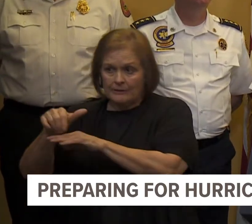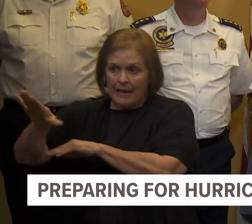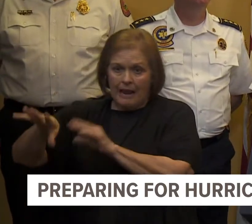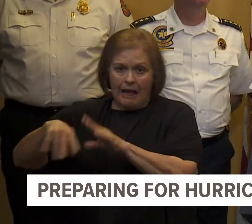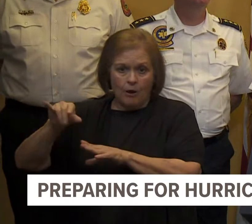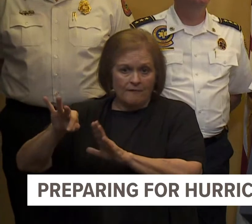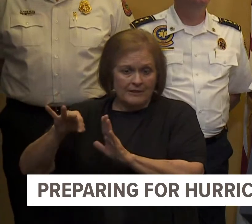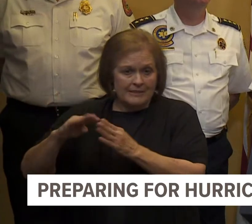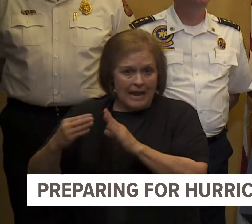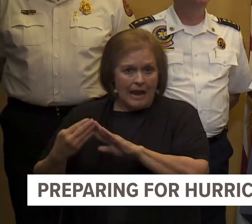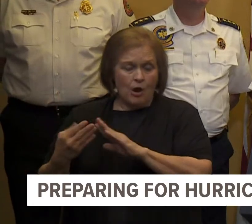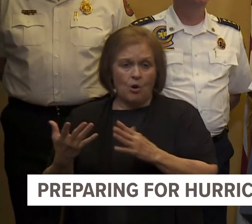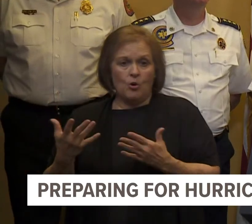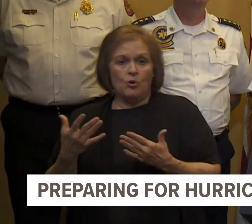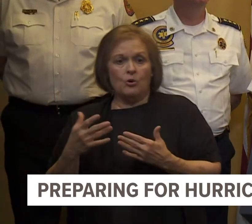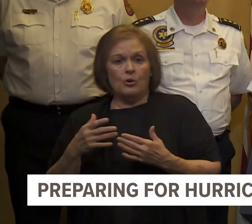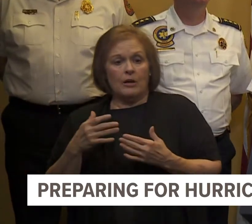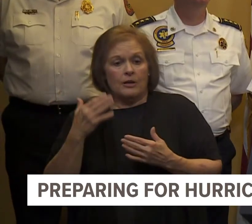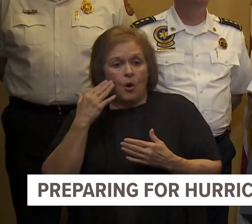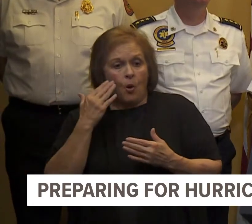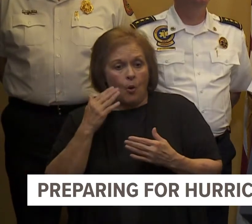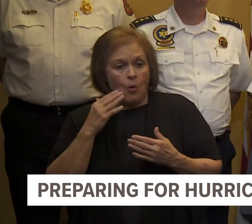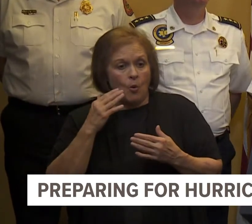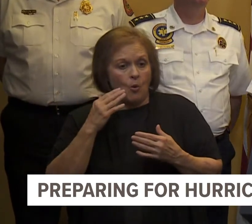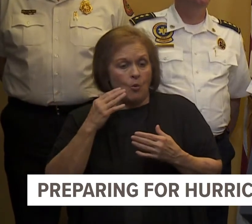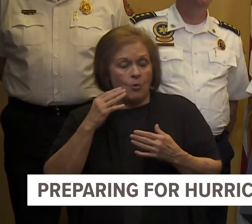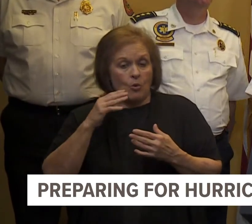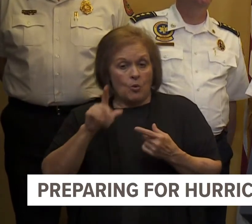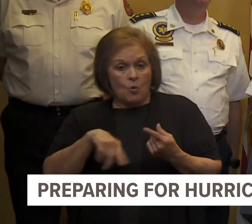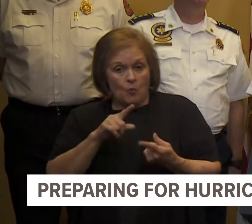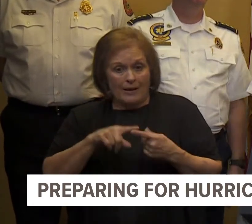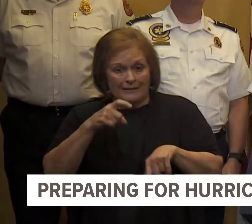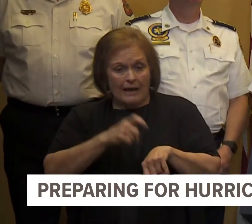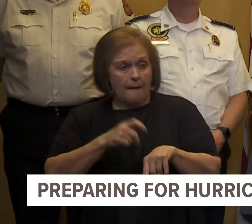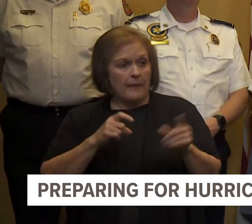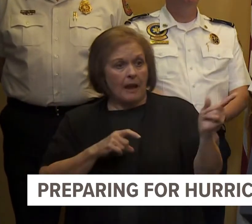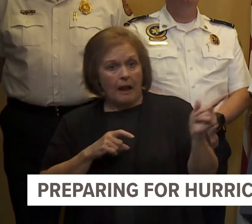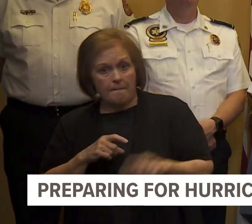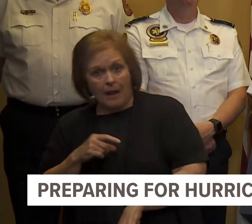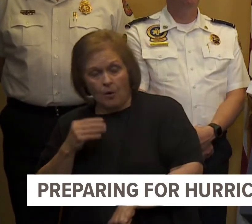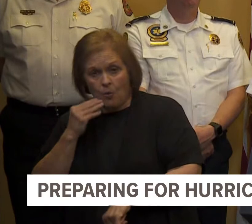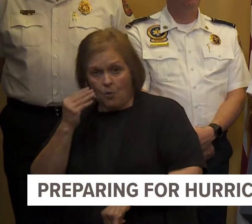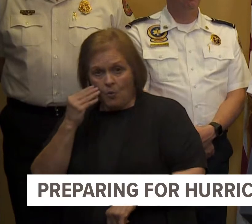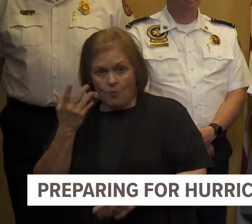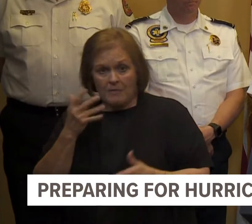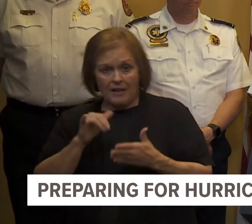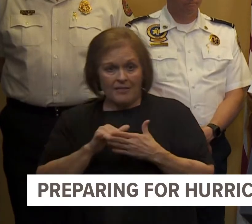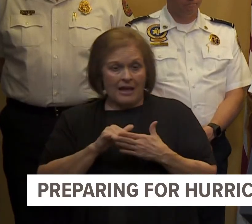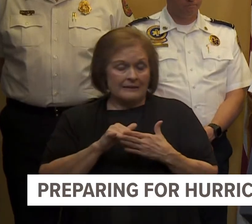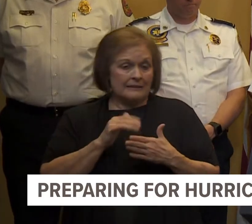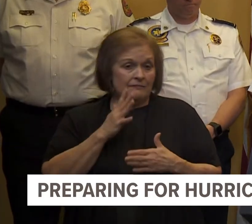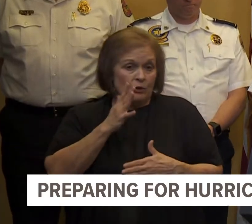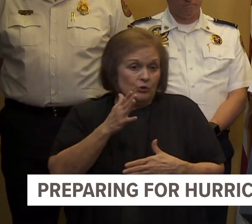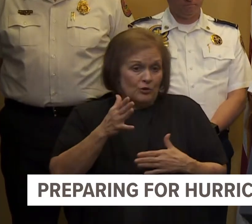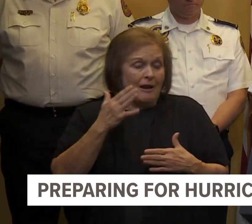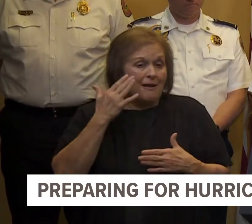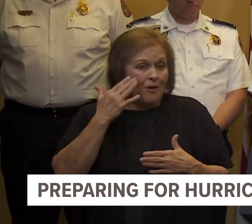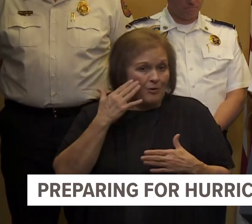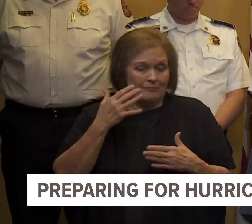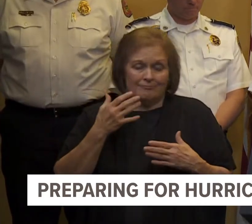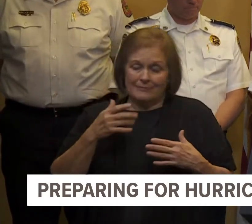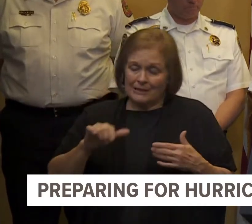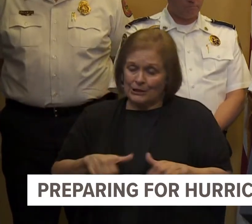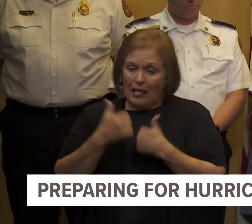then we come back in with a post-storm package. And I think that's the future. It's